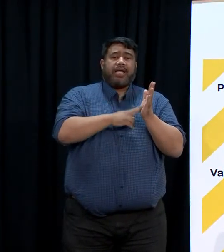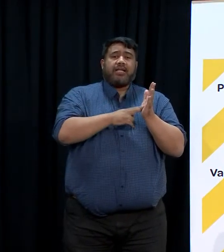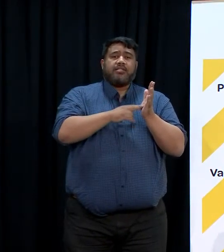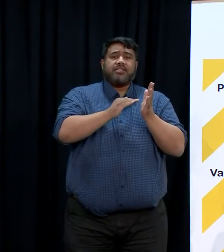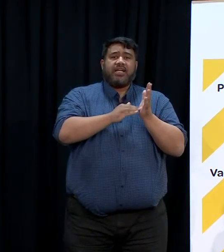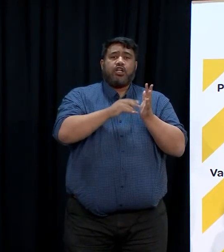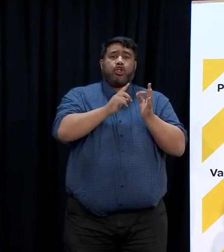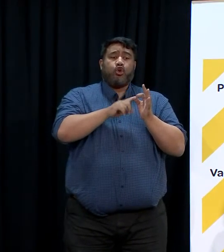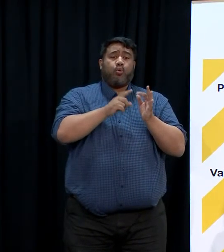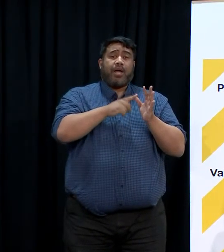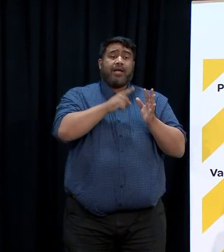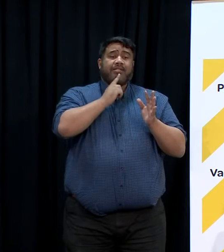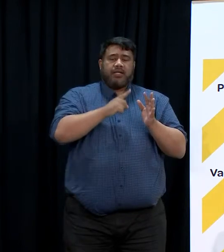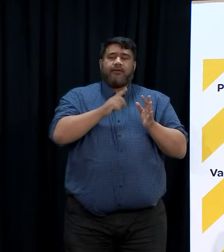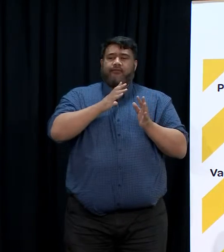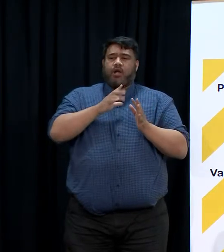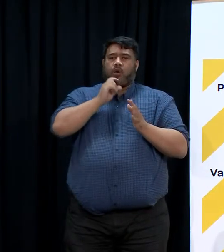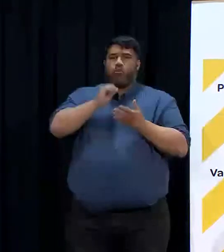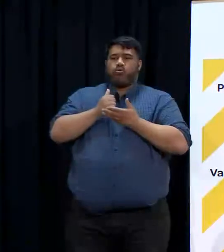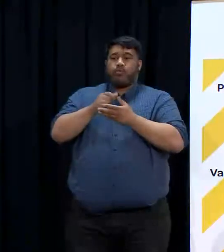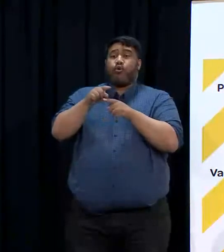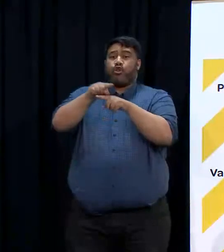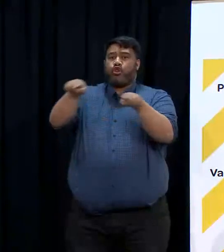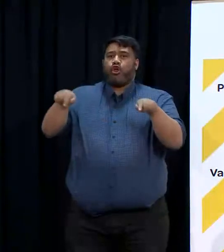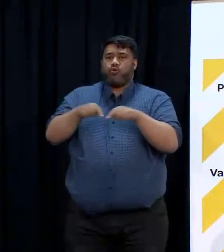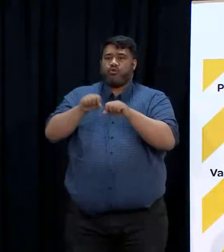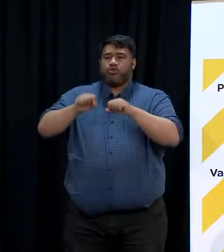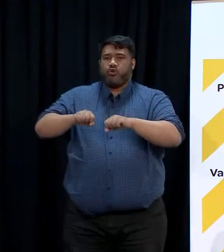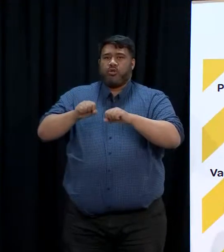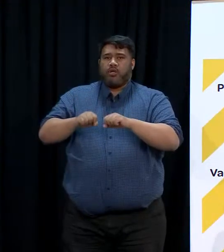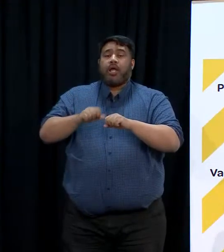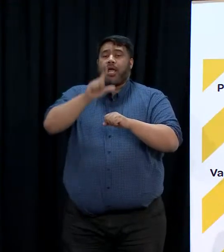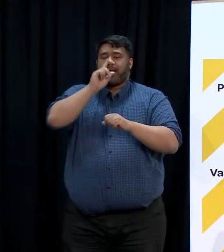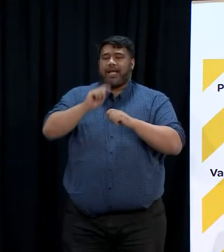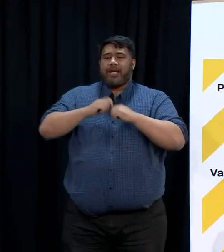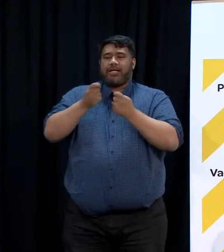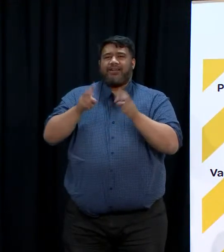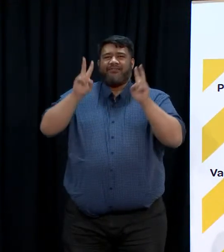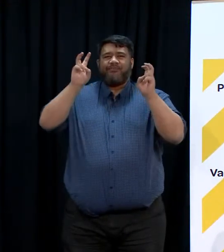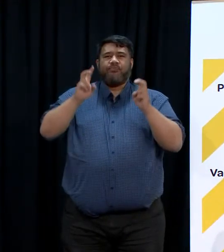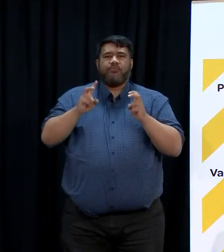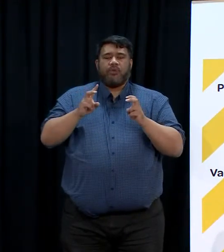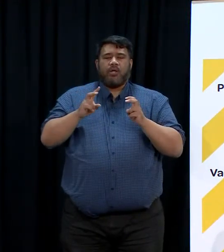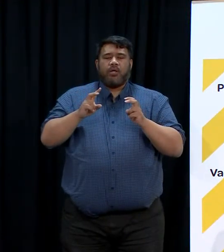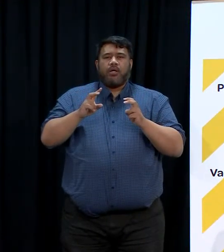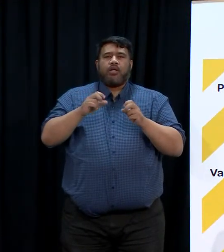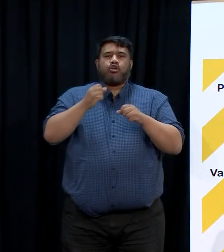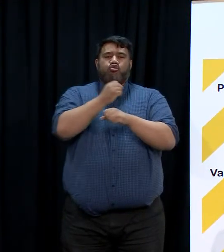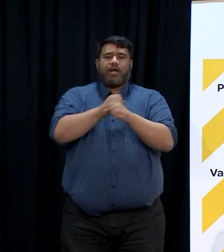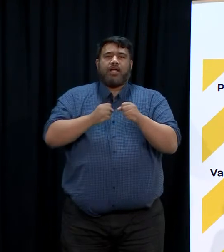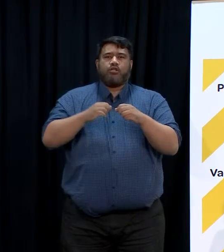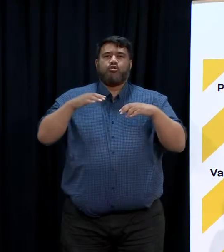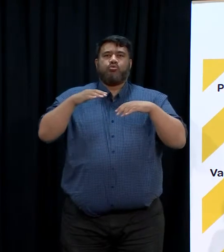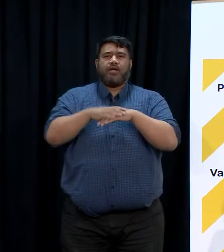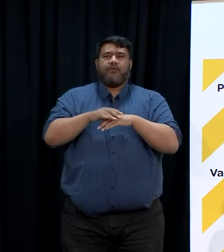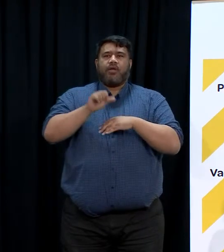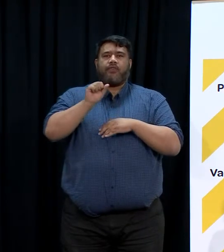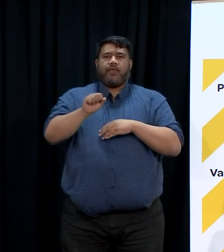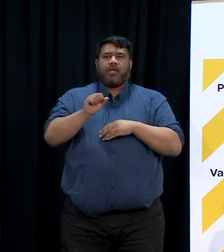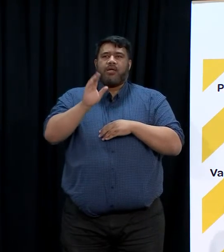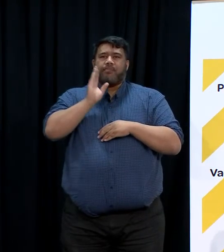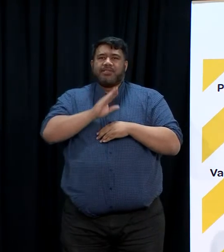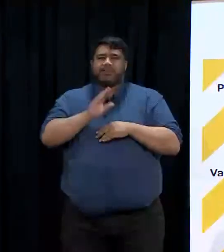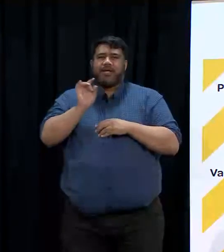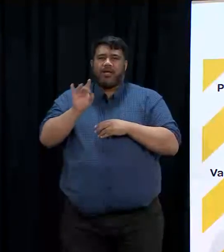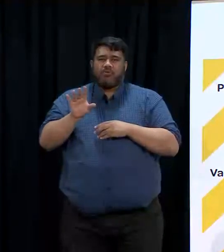students will be eligible for an unexpected event grade that recognises the work they've done. While students will